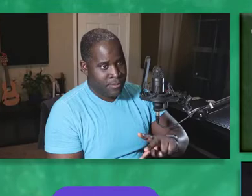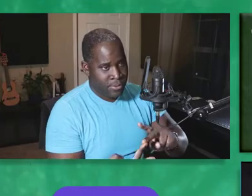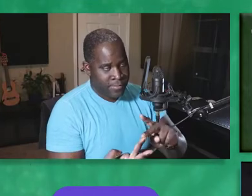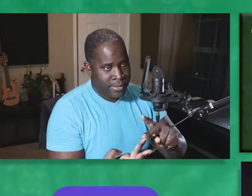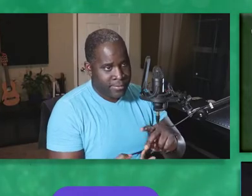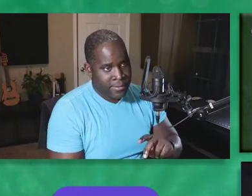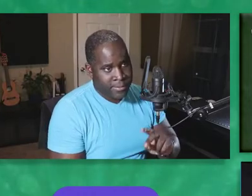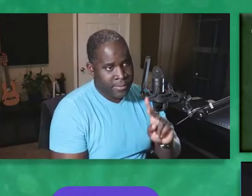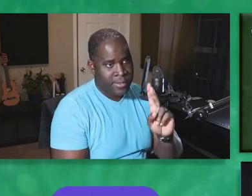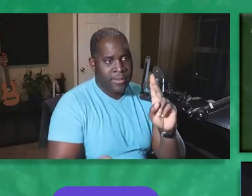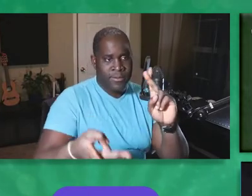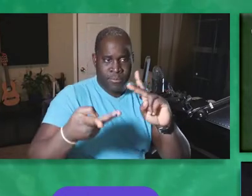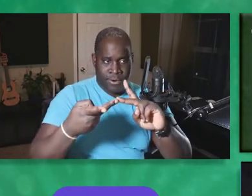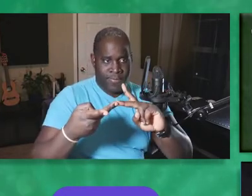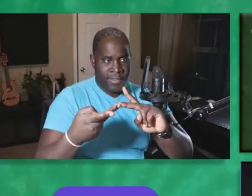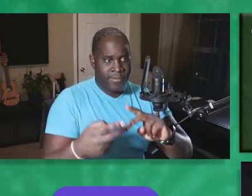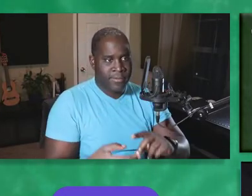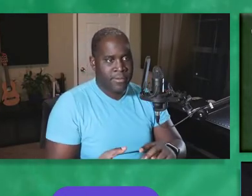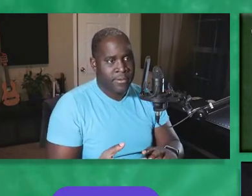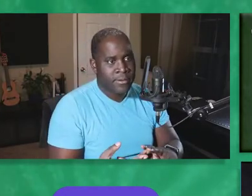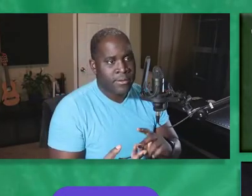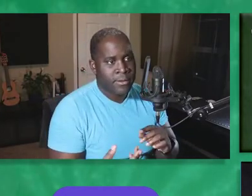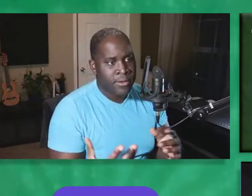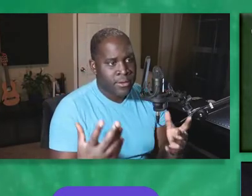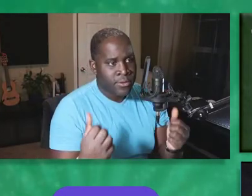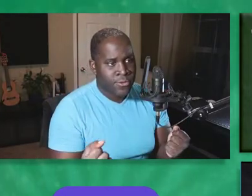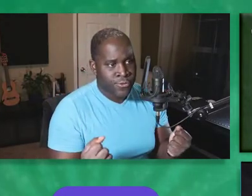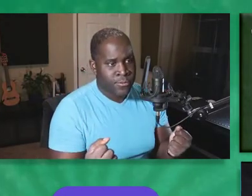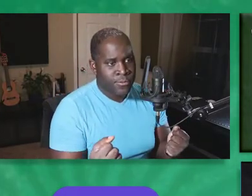Right. Perfect. Perfect.